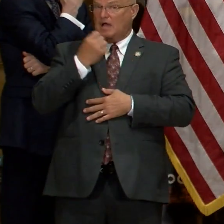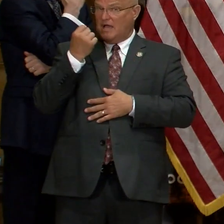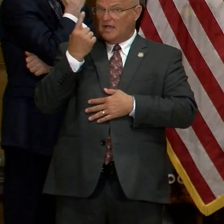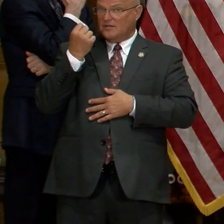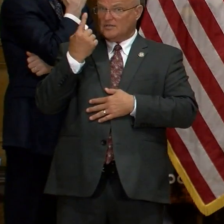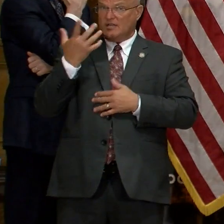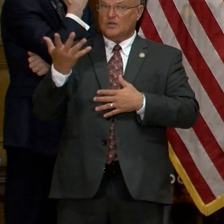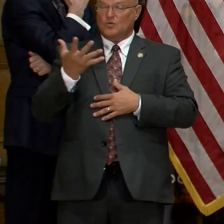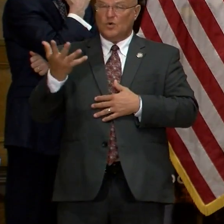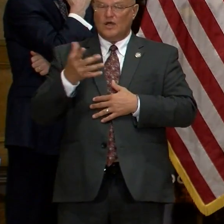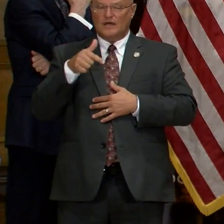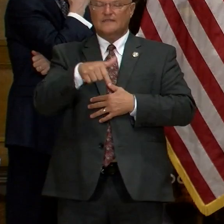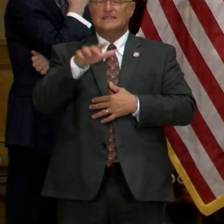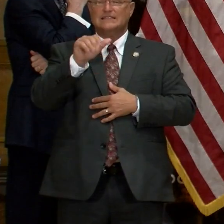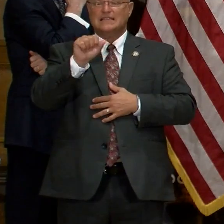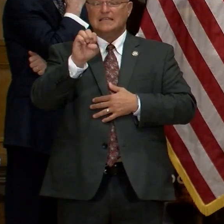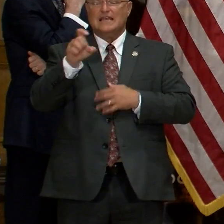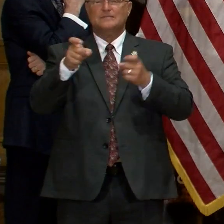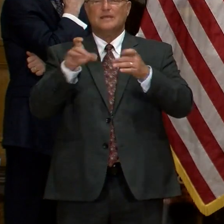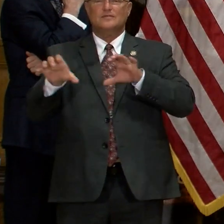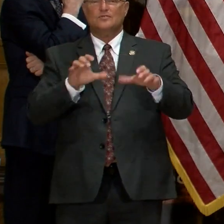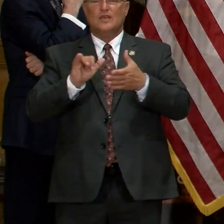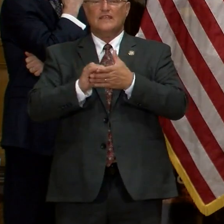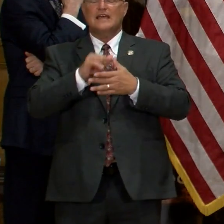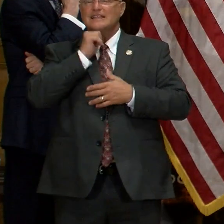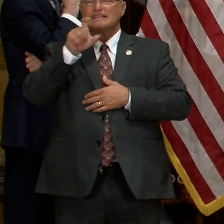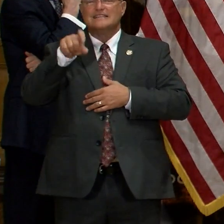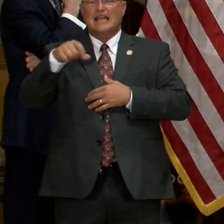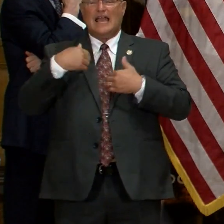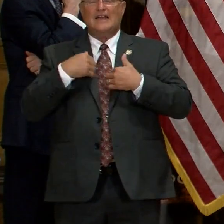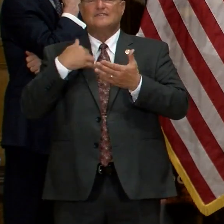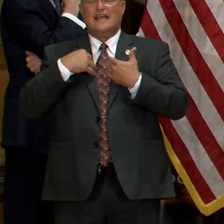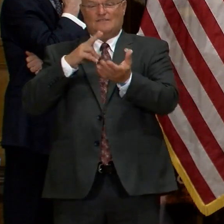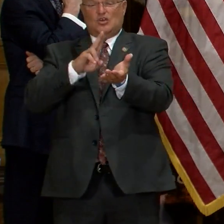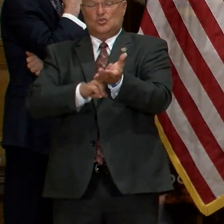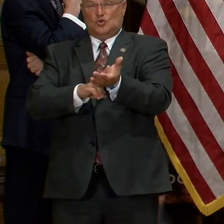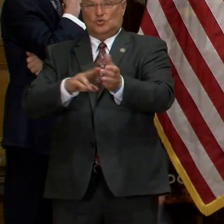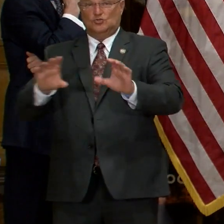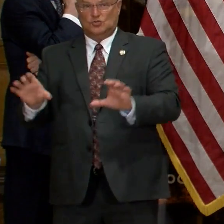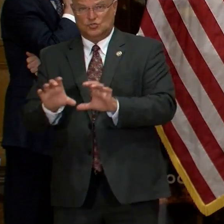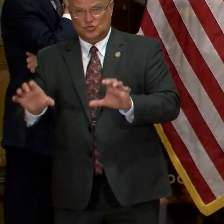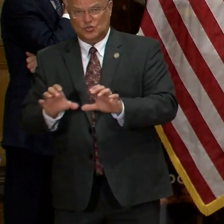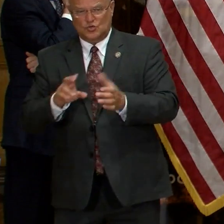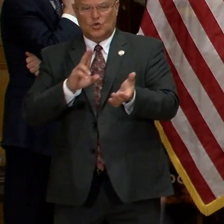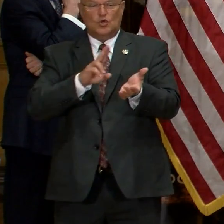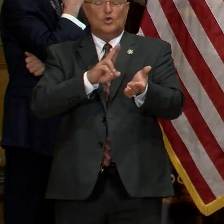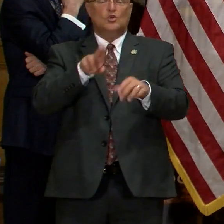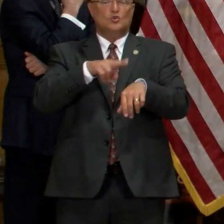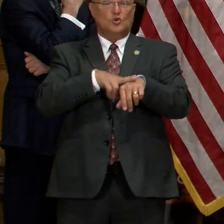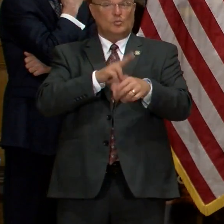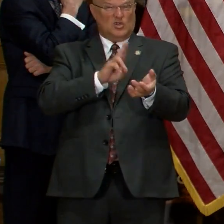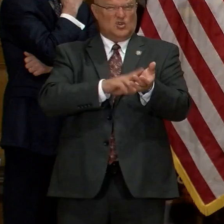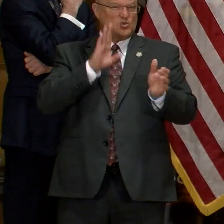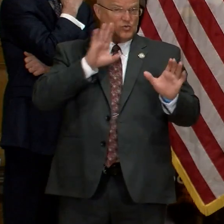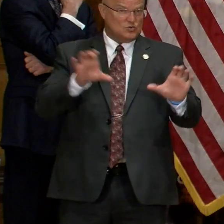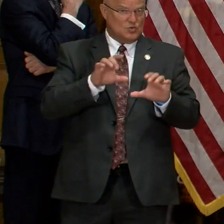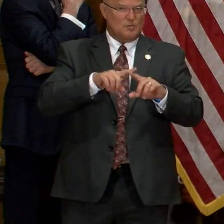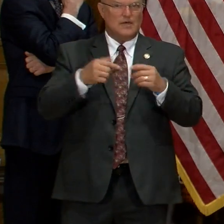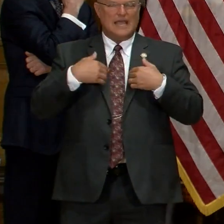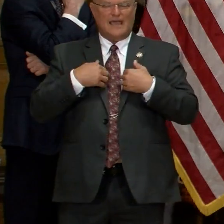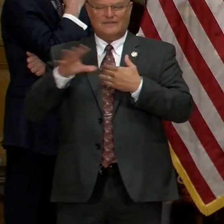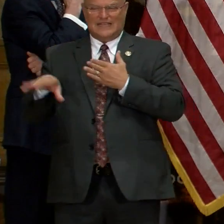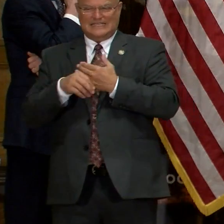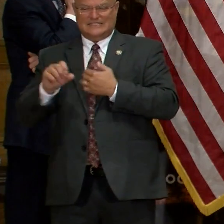is that these case managers will be doing things that you don't necessarily have to have a nurse to do. Normally a nurse might do them, but by having